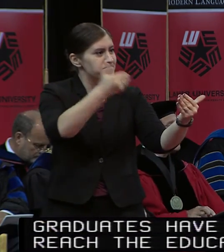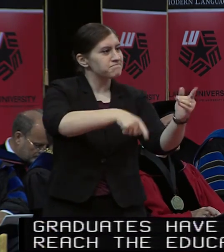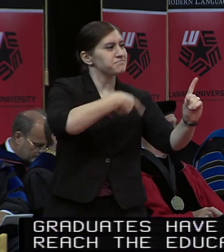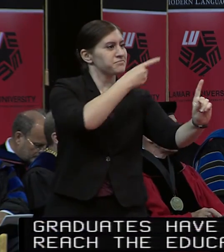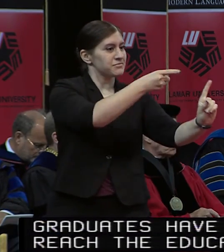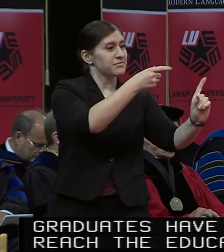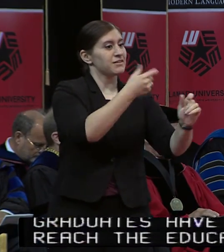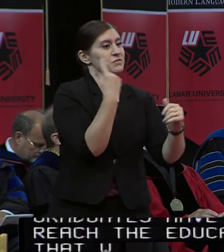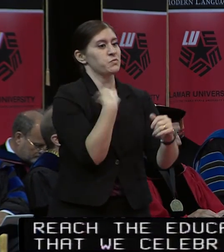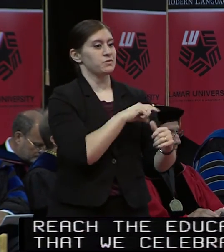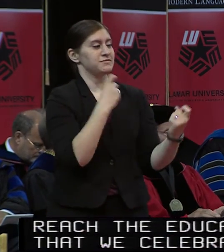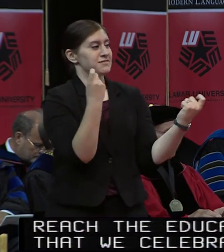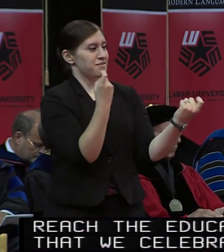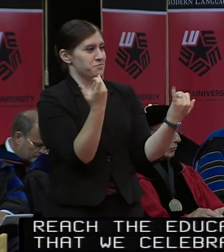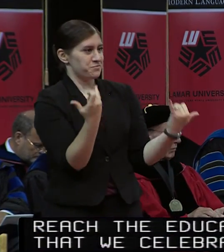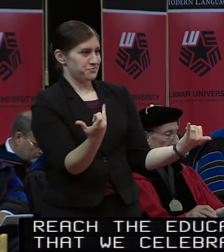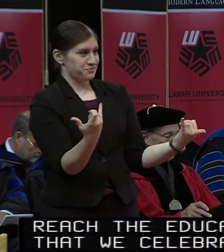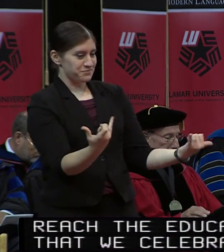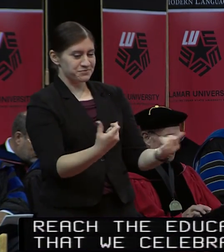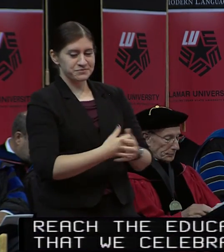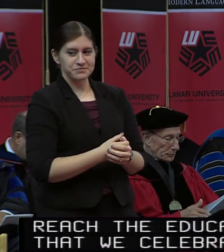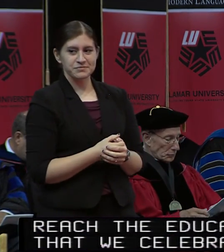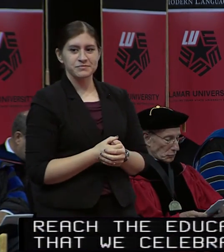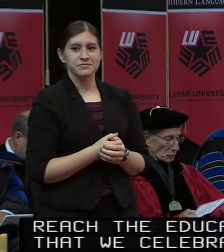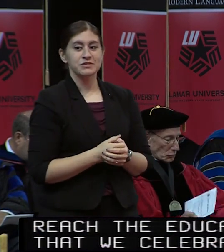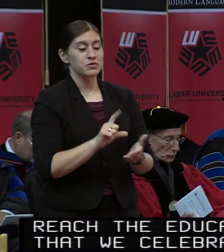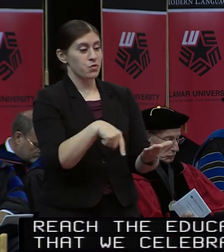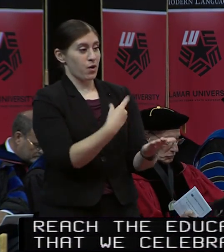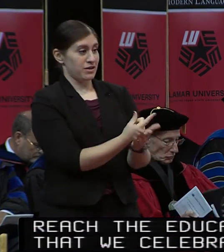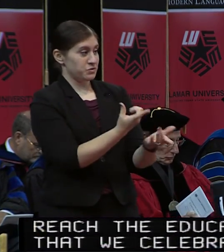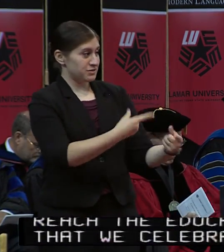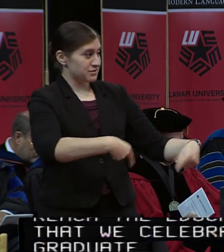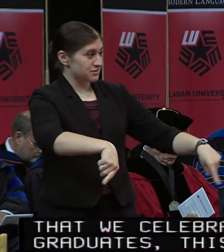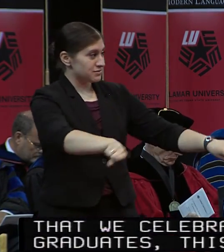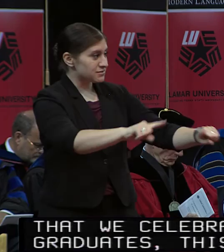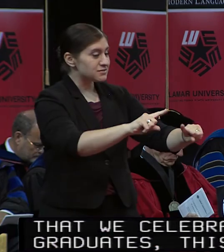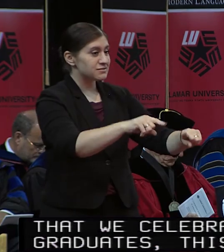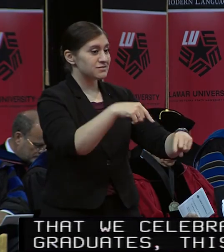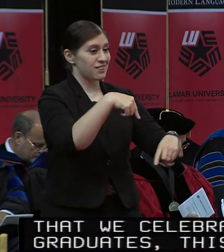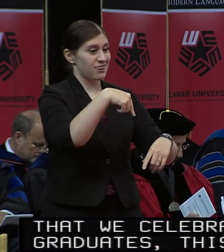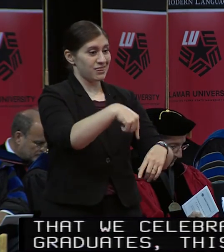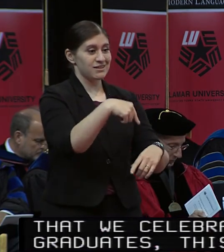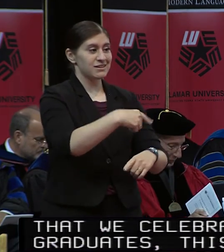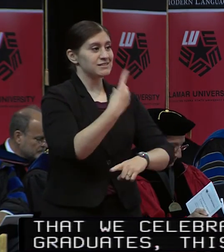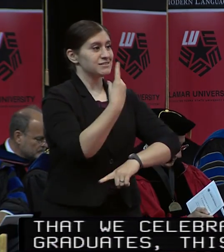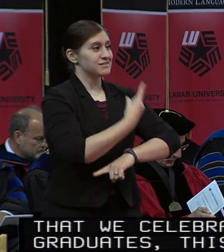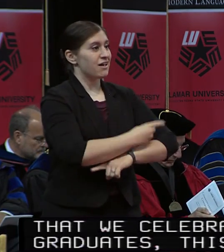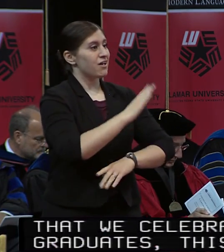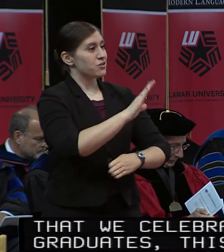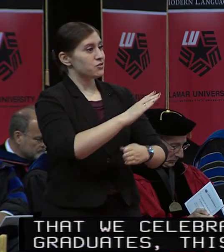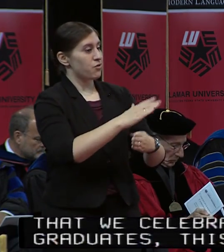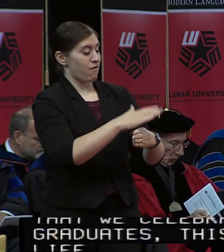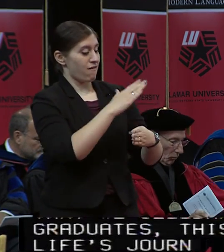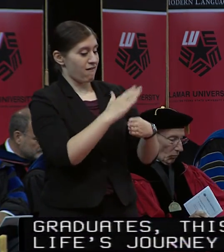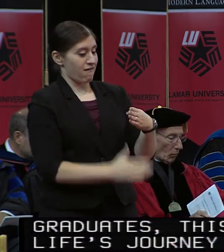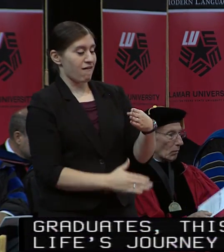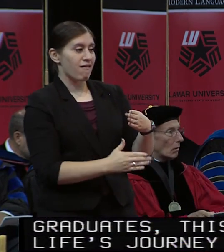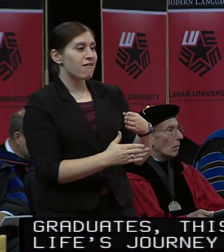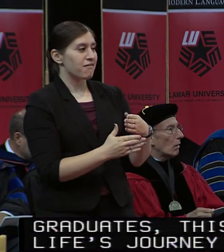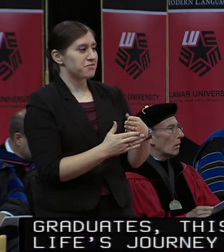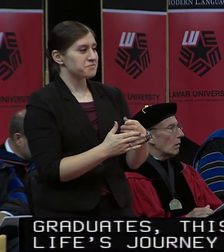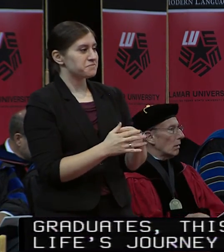that we celebrate this evening. Graduates, this phase of your life's journey is now